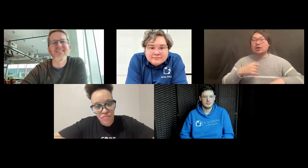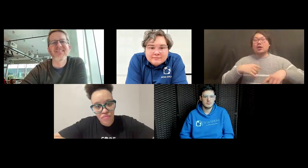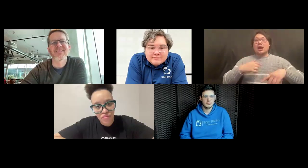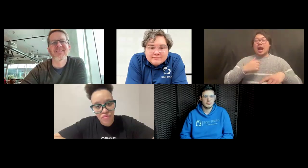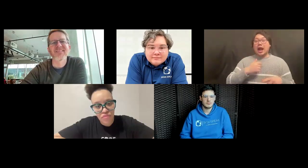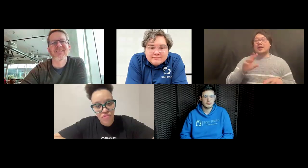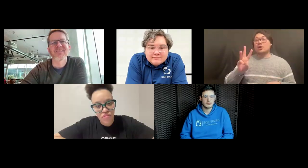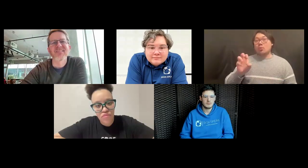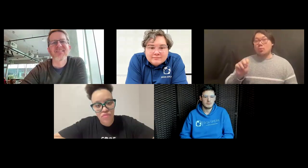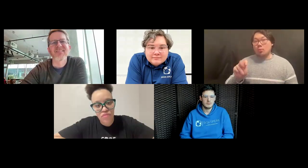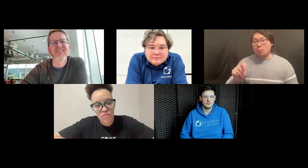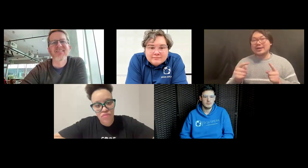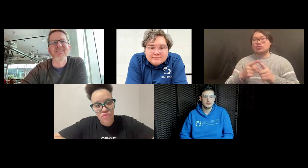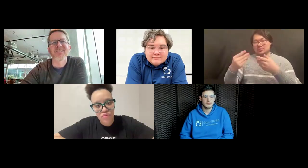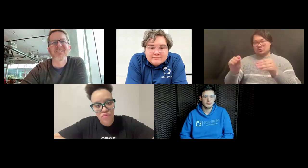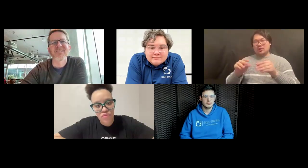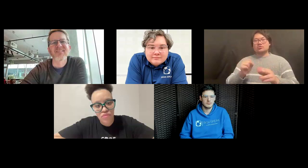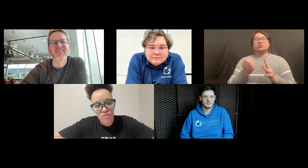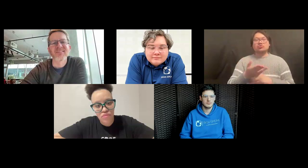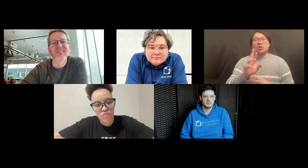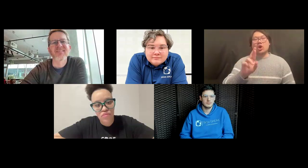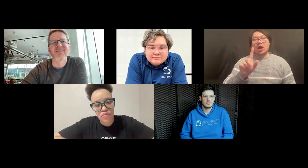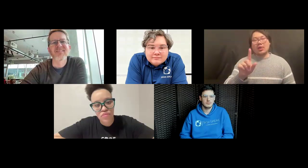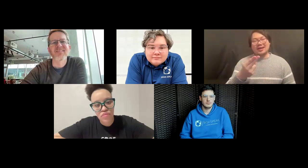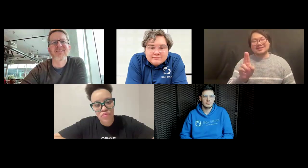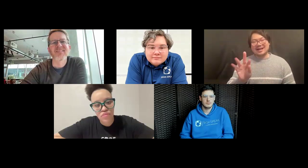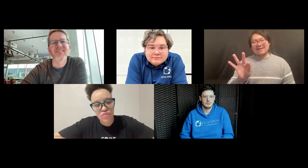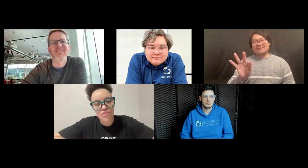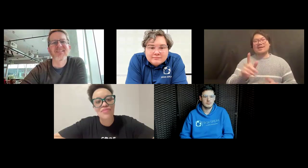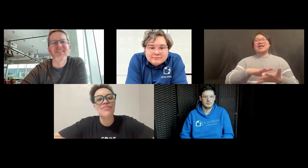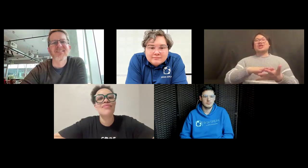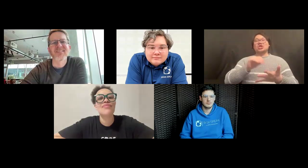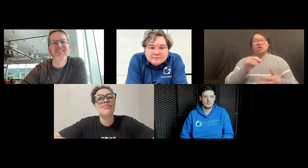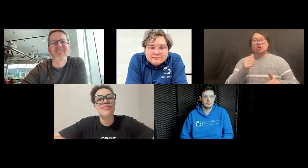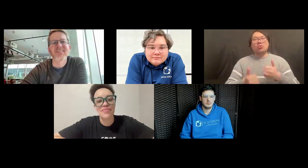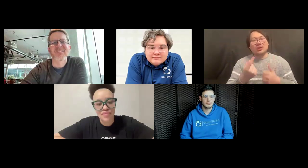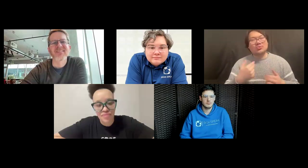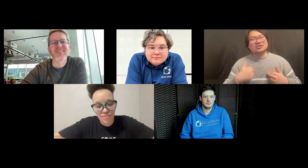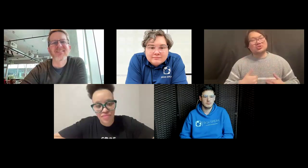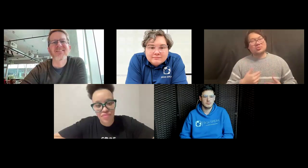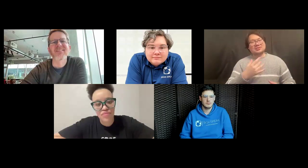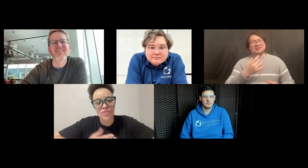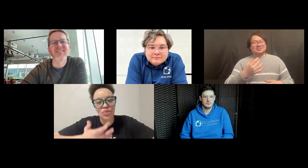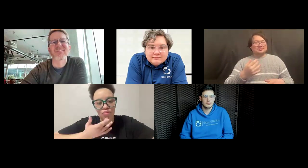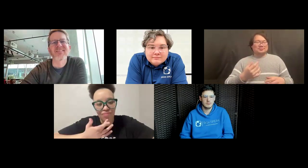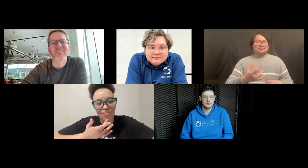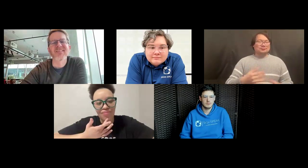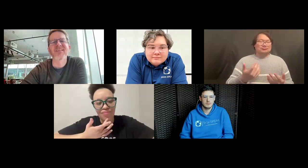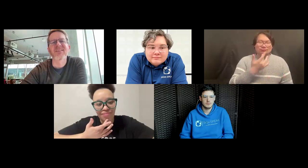but we know what we mean, but human might prefer like I went to the store, and so